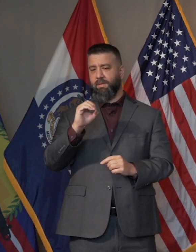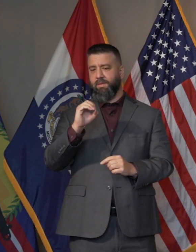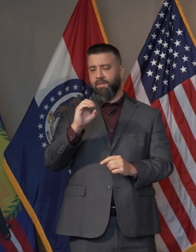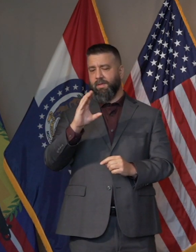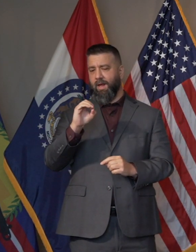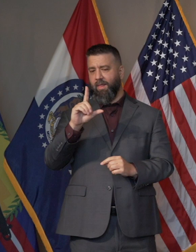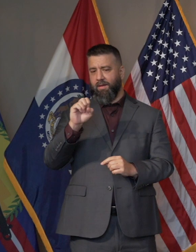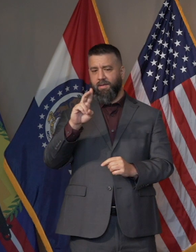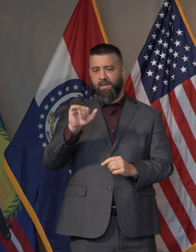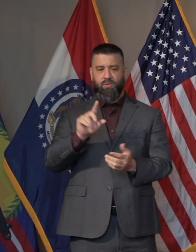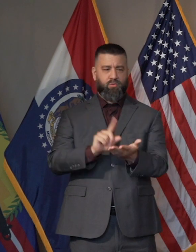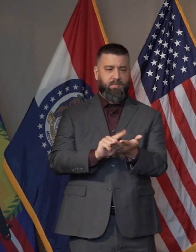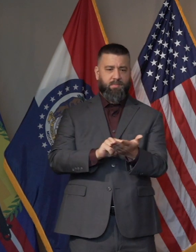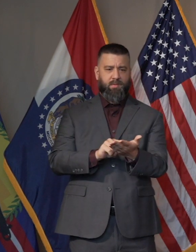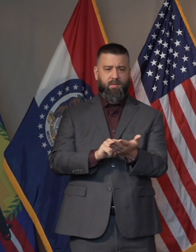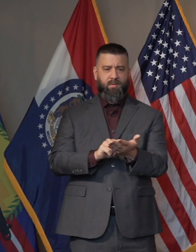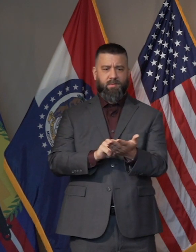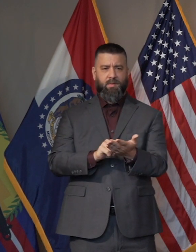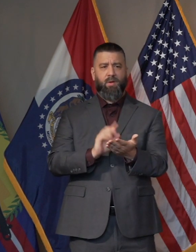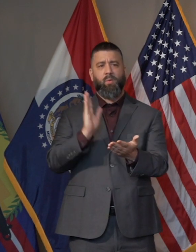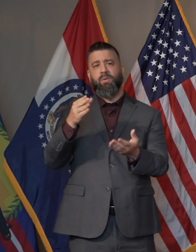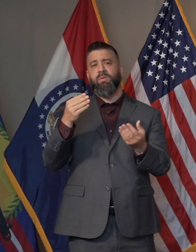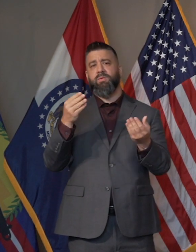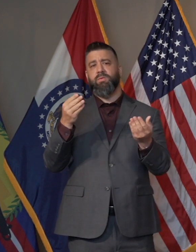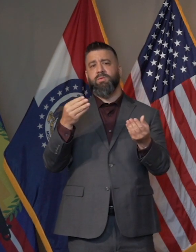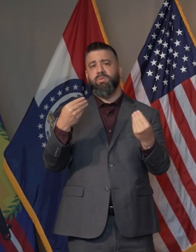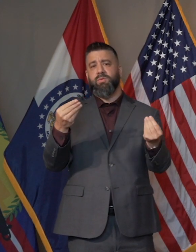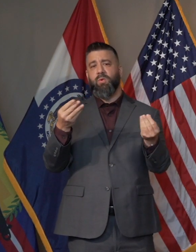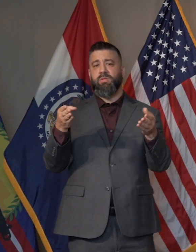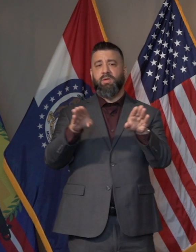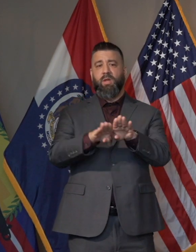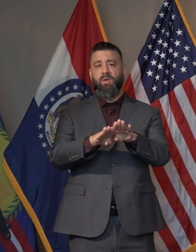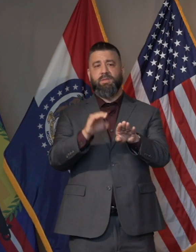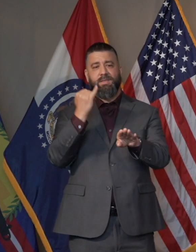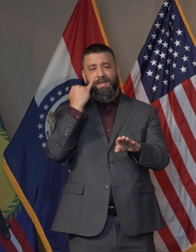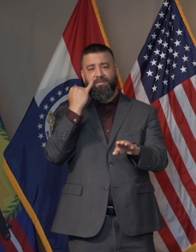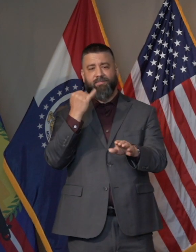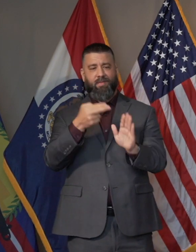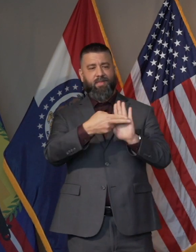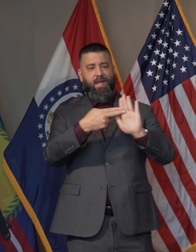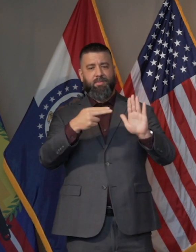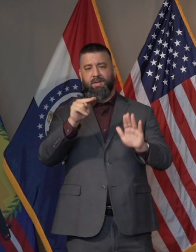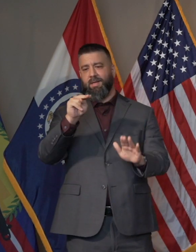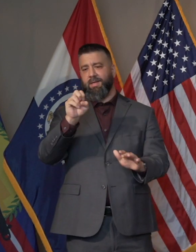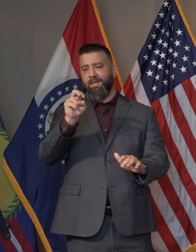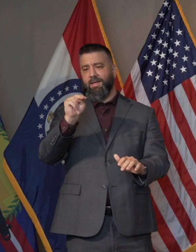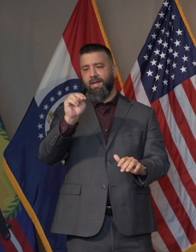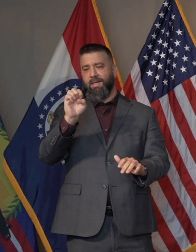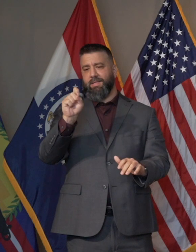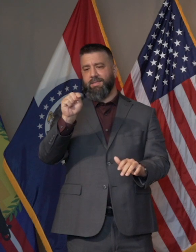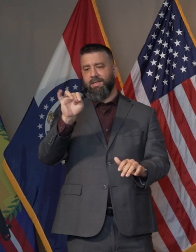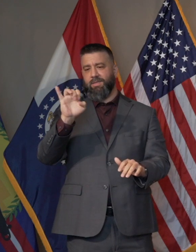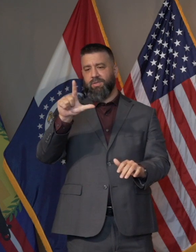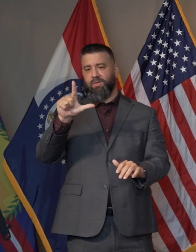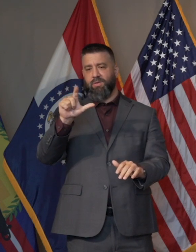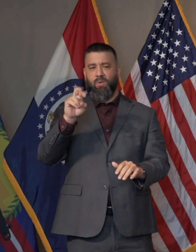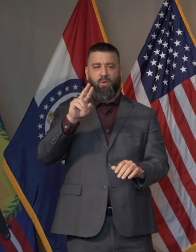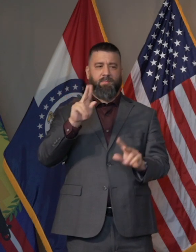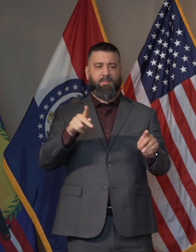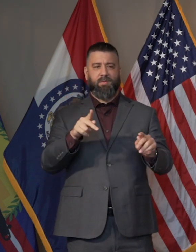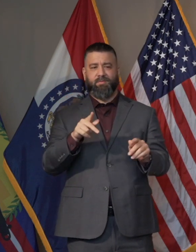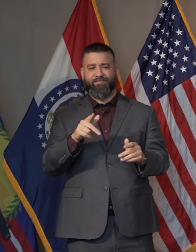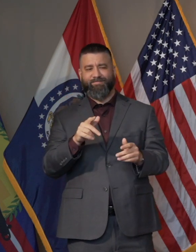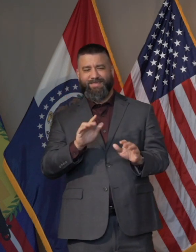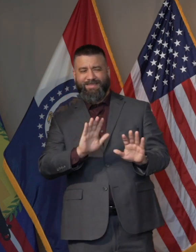answered this, but I'll throw it out there. Will Okay. stores be closed if they are considered non-essential during the previous stay-at-home order, or will people just be discouraged from